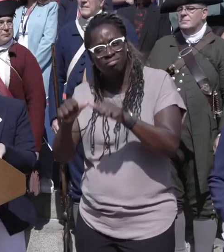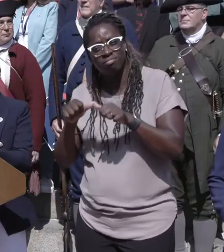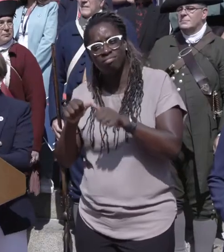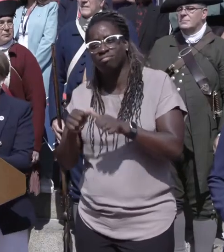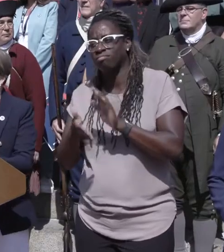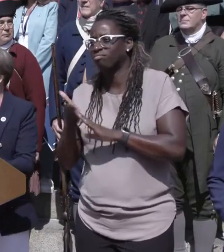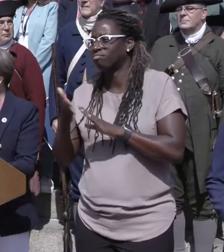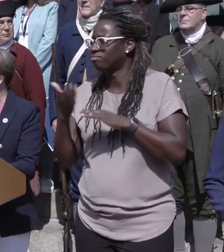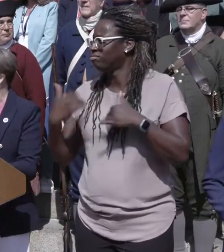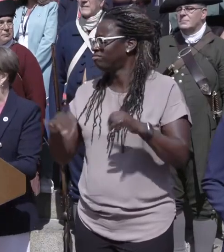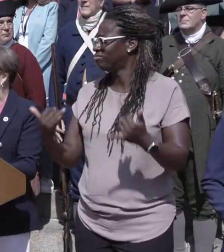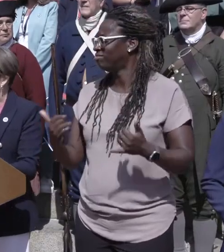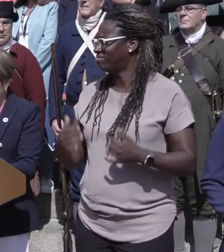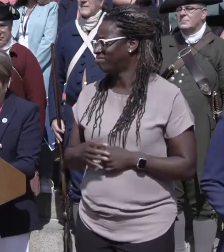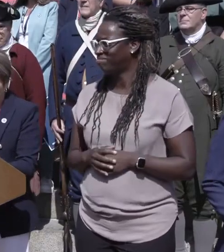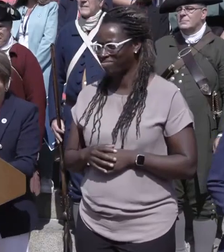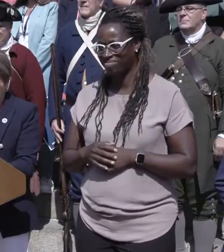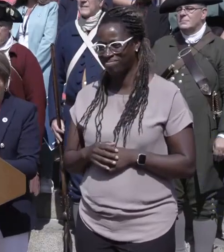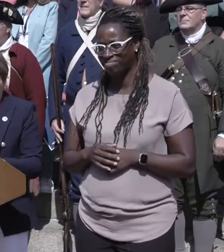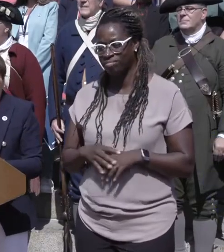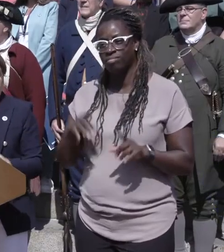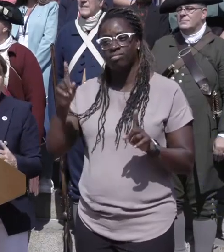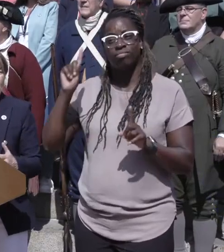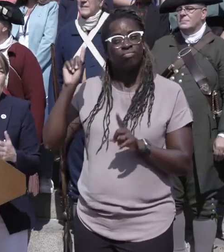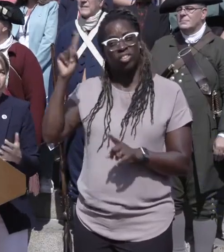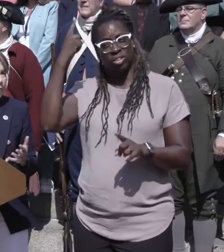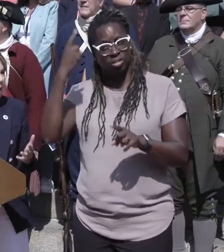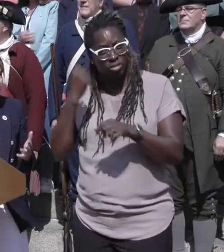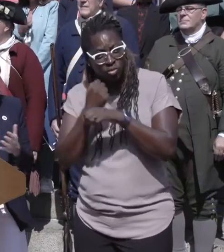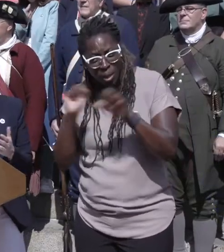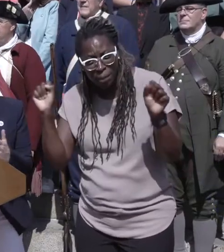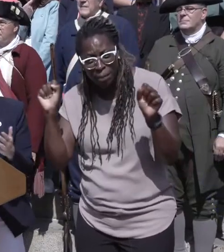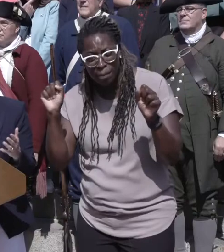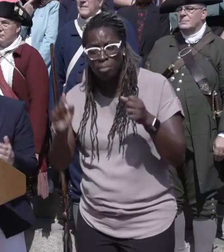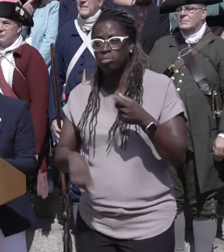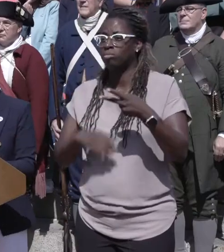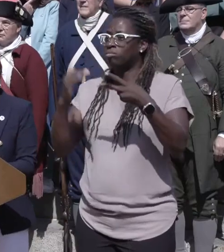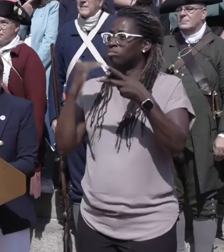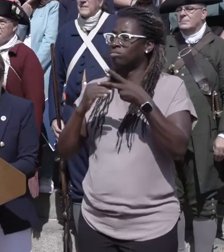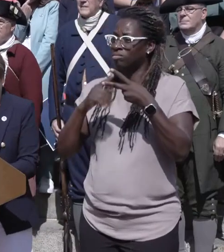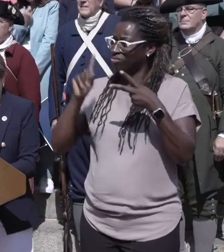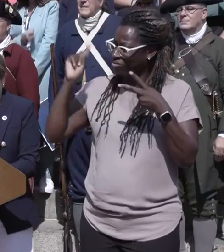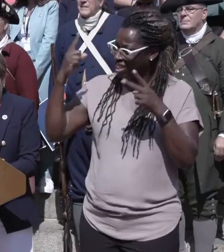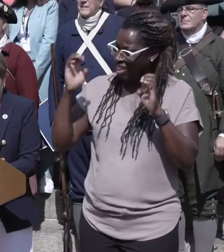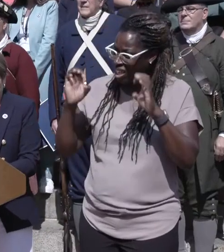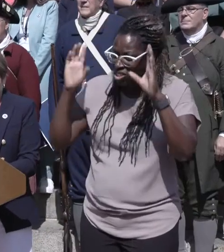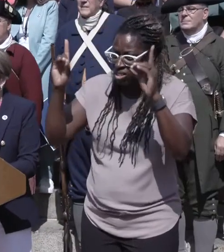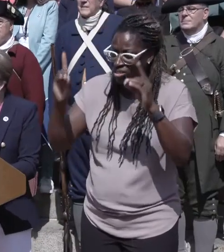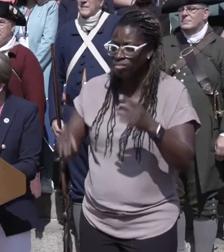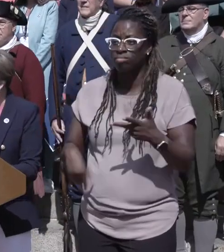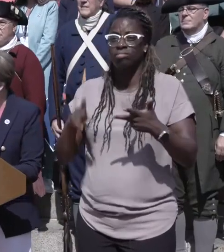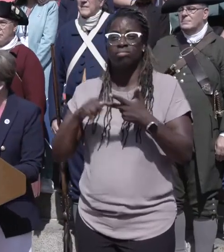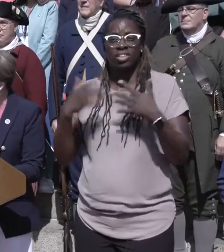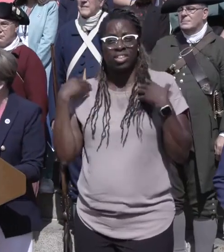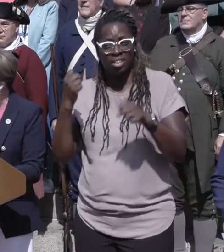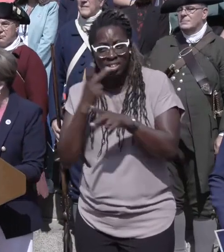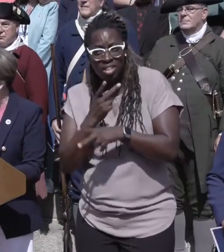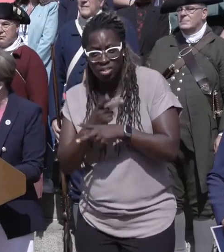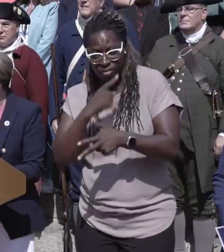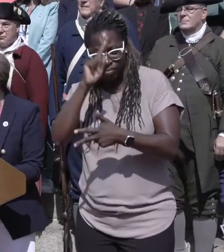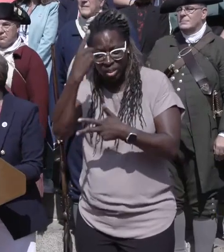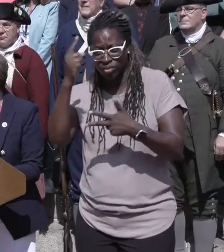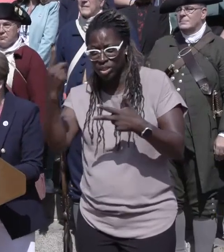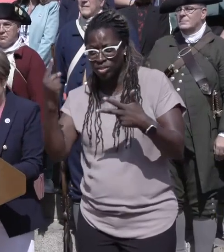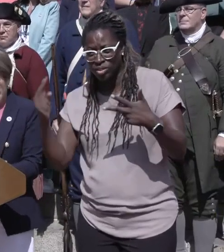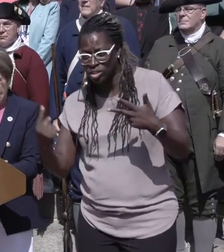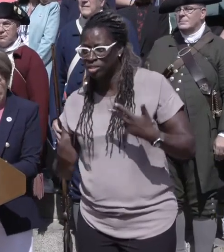First in freedom, first in education, first in healthcare, first in innovation. We celebrate that